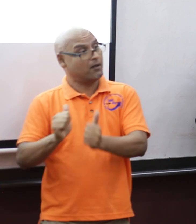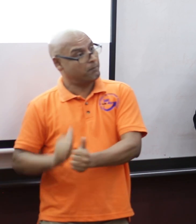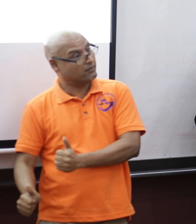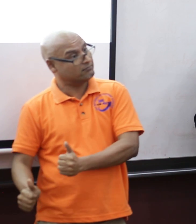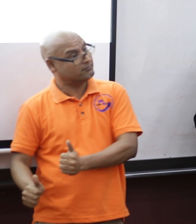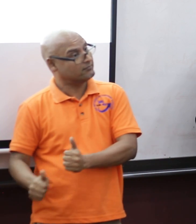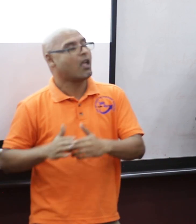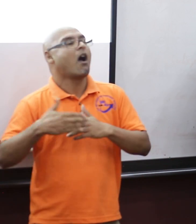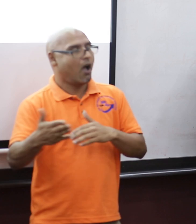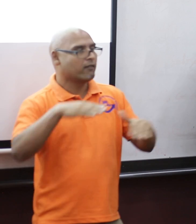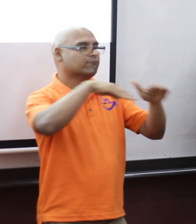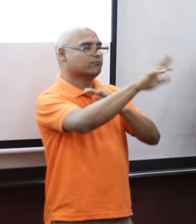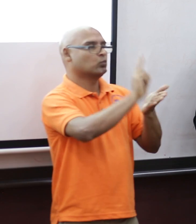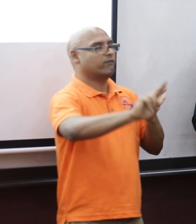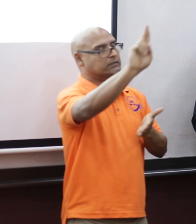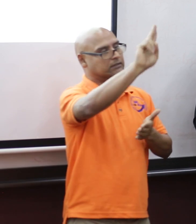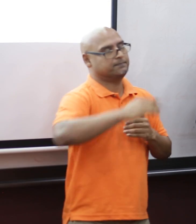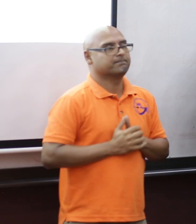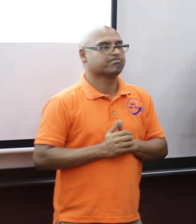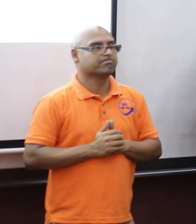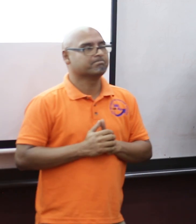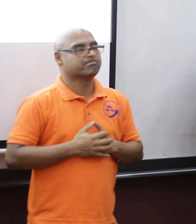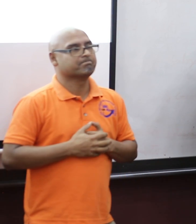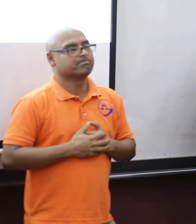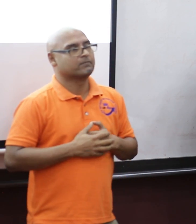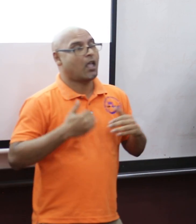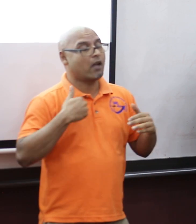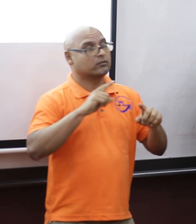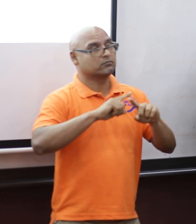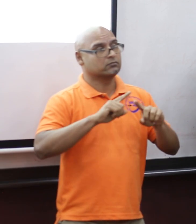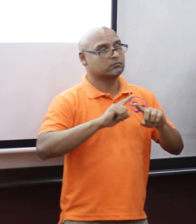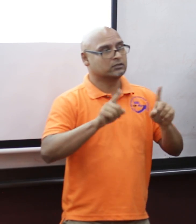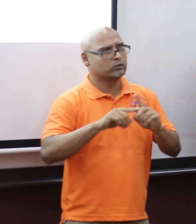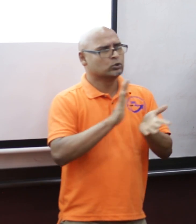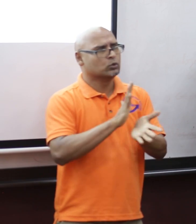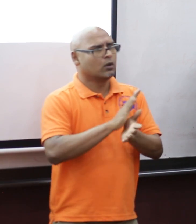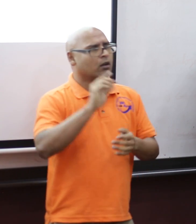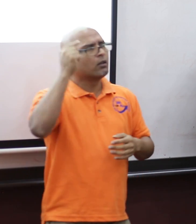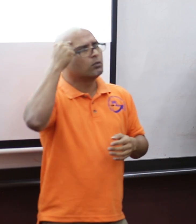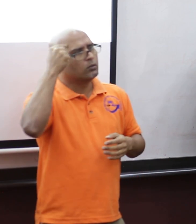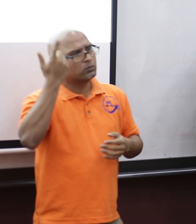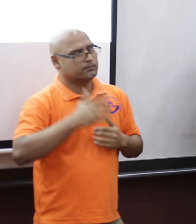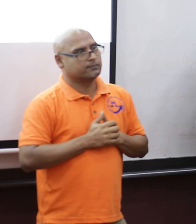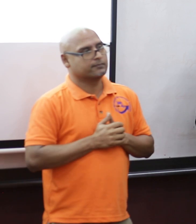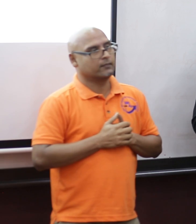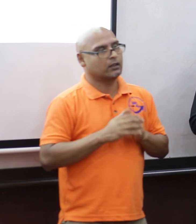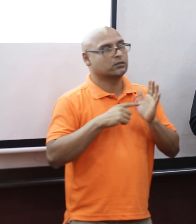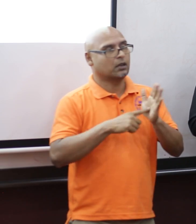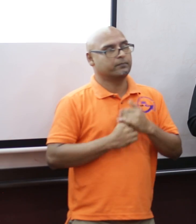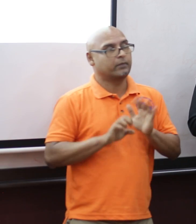there's a lot of schools of thought. You know, people, some parents actually say, you can't send out children there, they will be